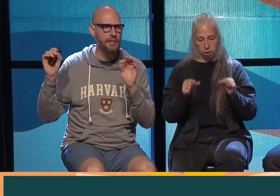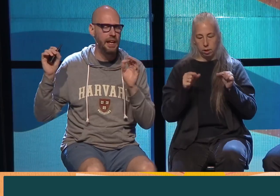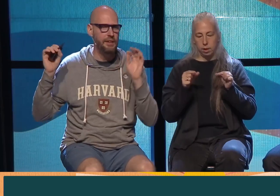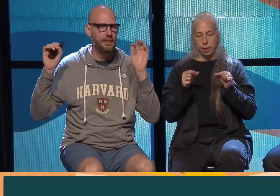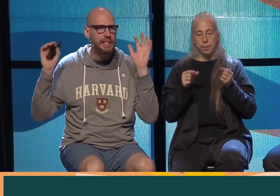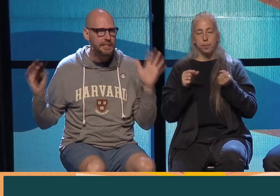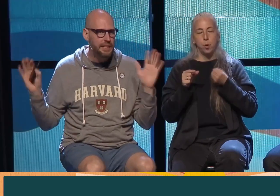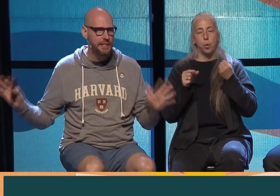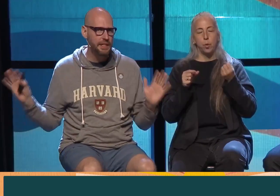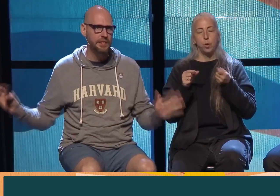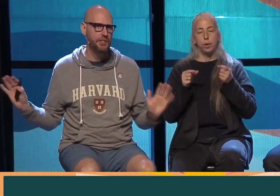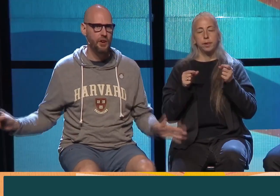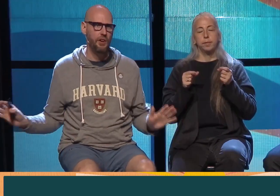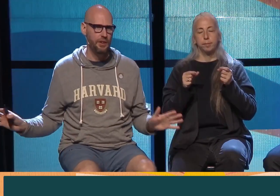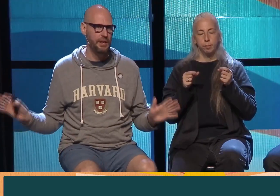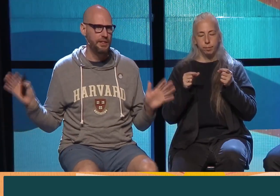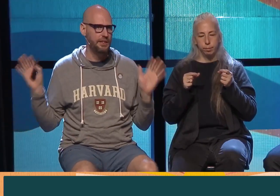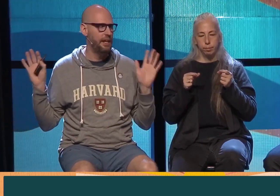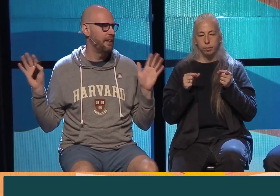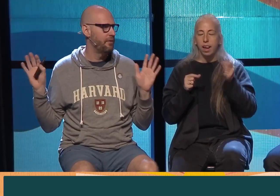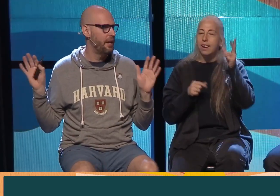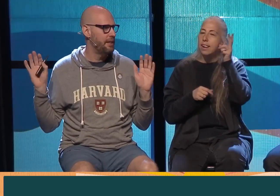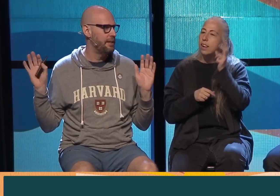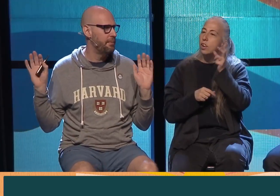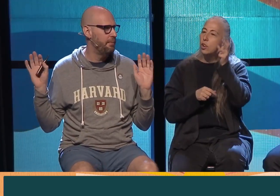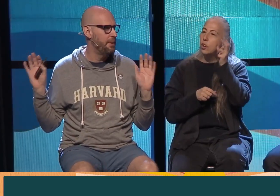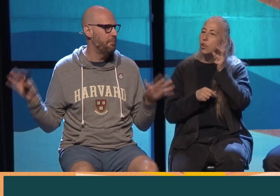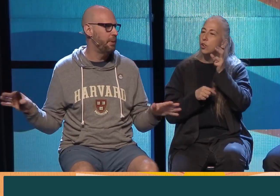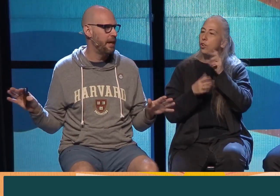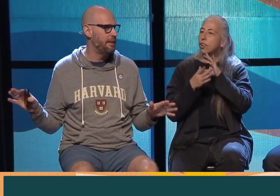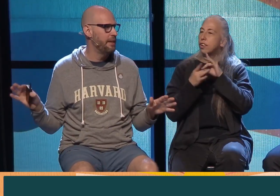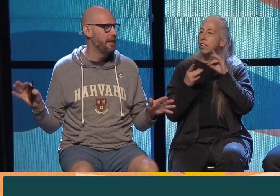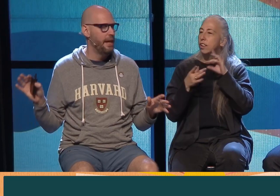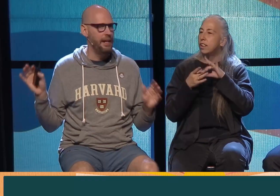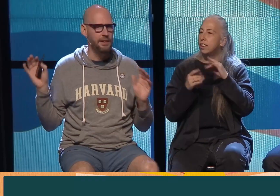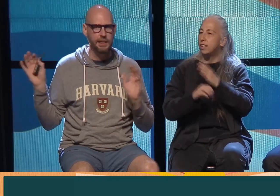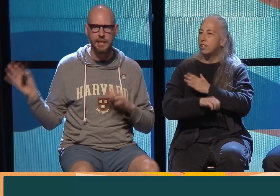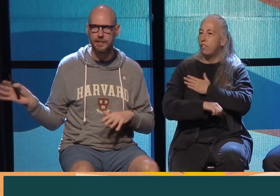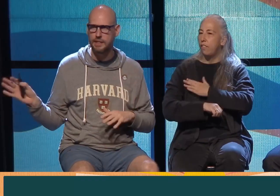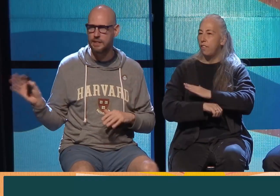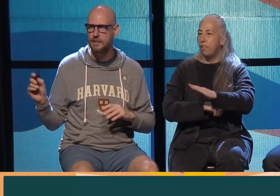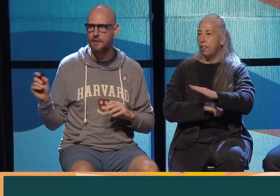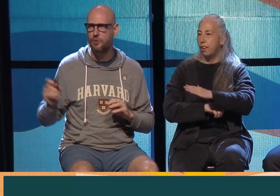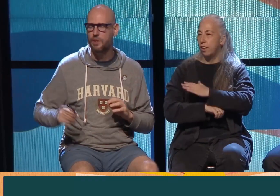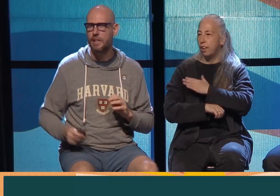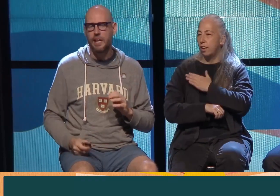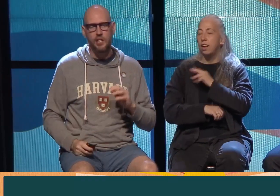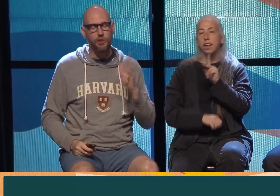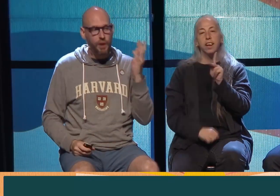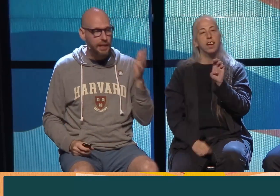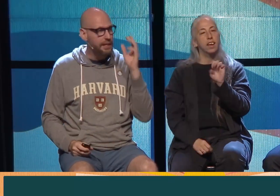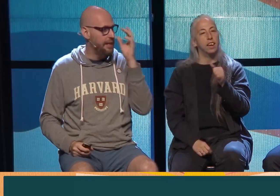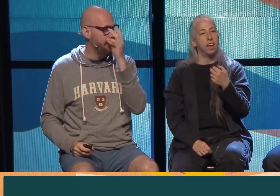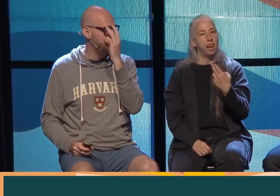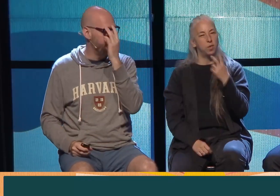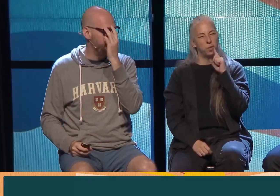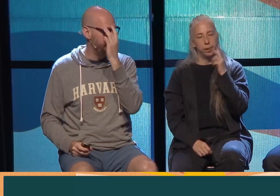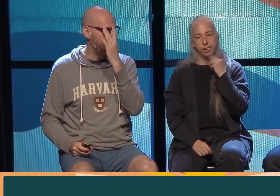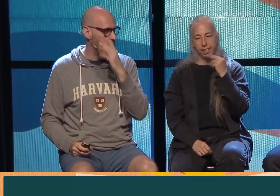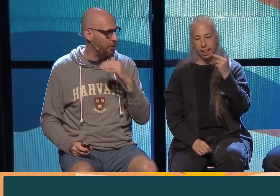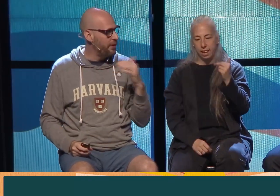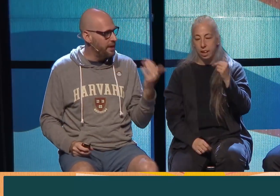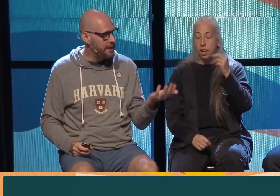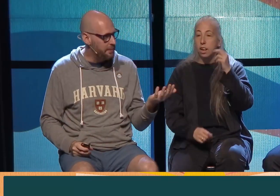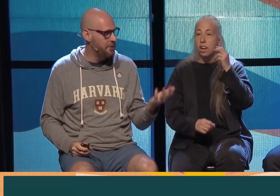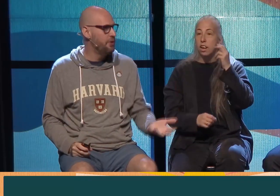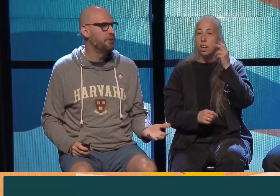hold it and listen to this song that's getting ready to be played and that Kia's going to sing for us. You'll recognize the tune. It's